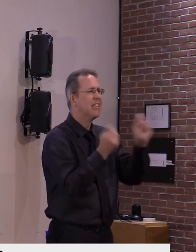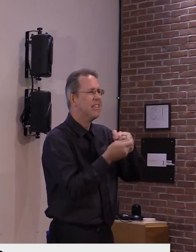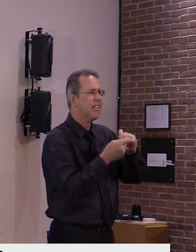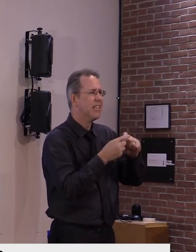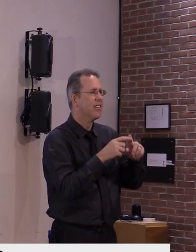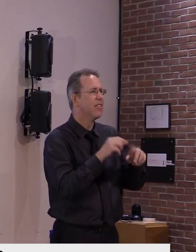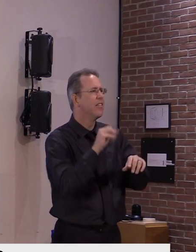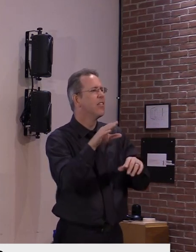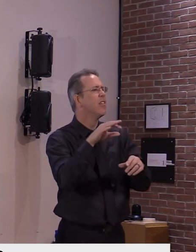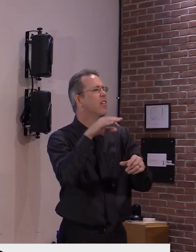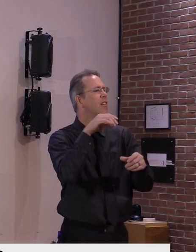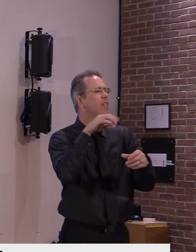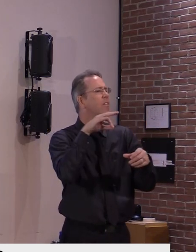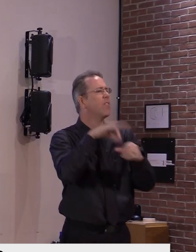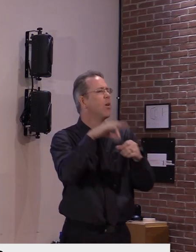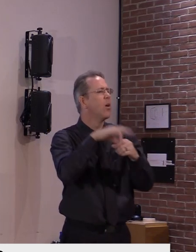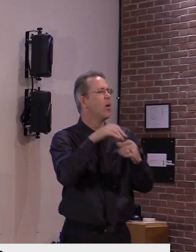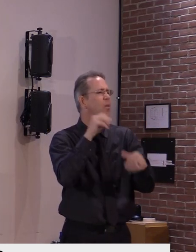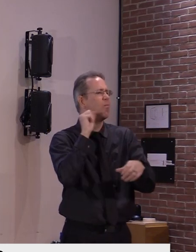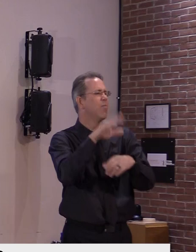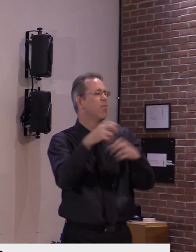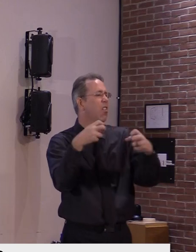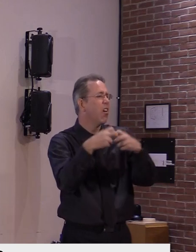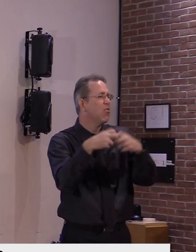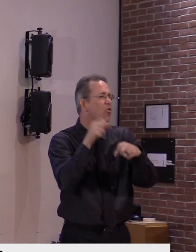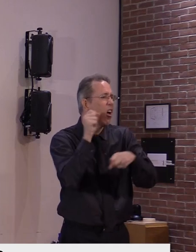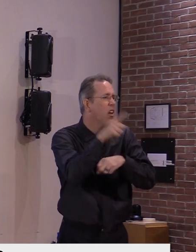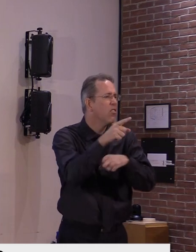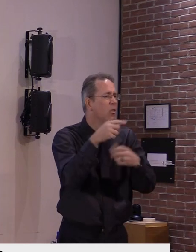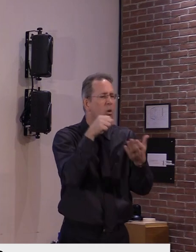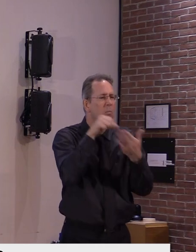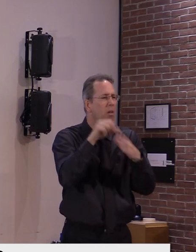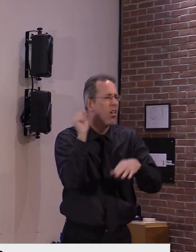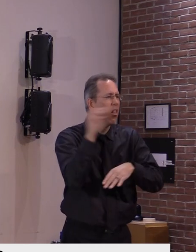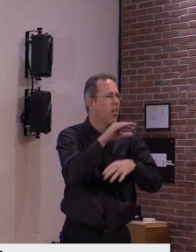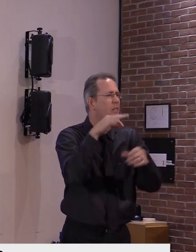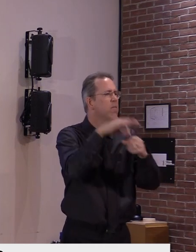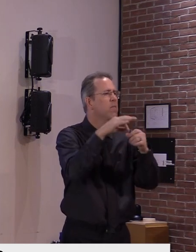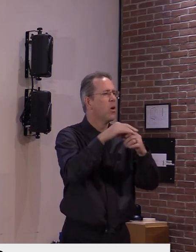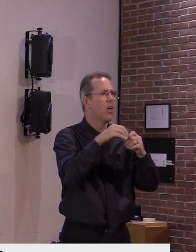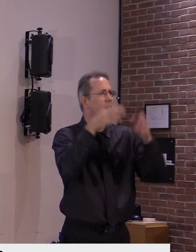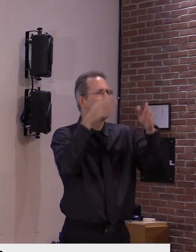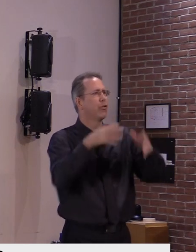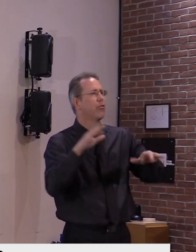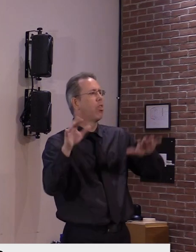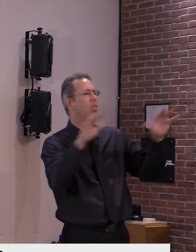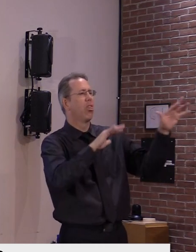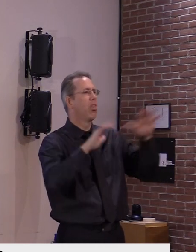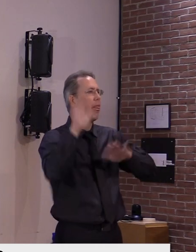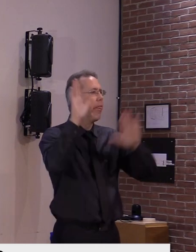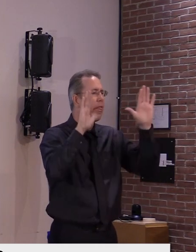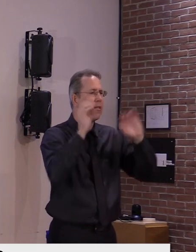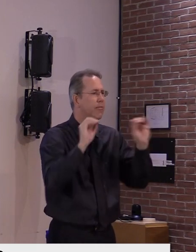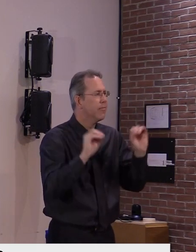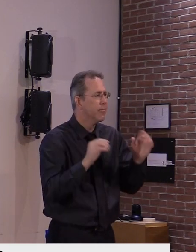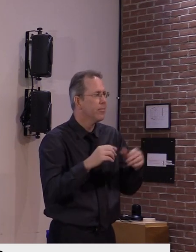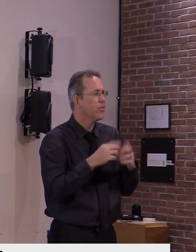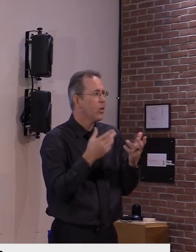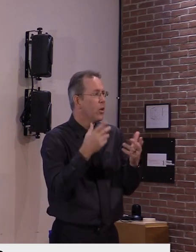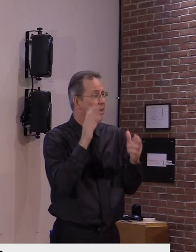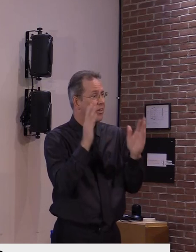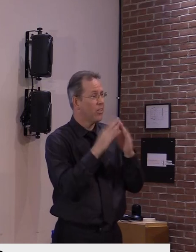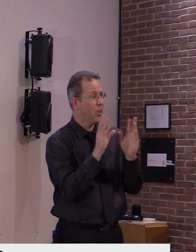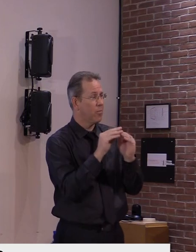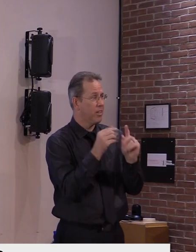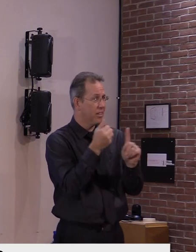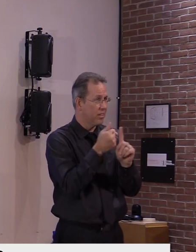legislature about the possibility of moving town meeting day to a later date. I tried that 3 or 4 years